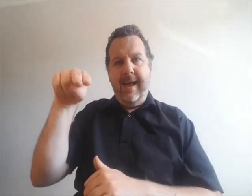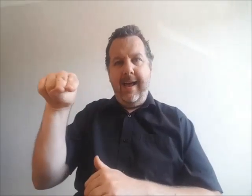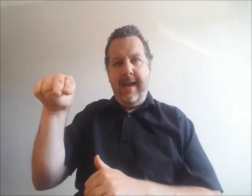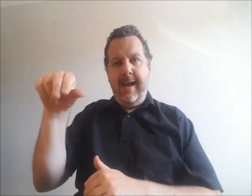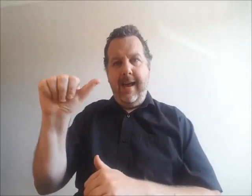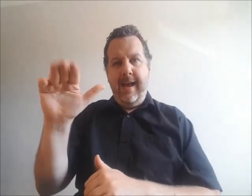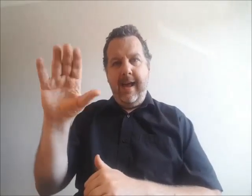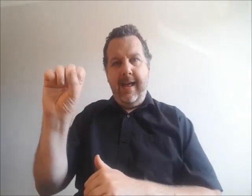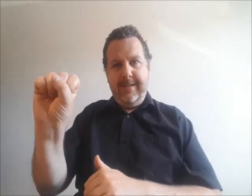annals.